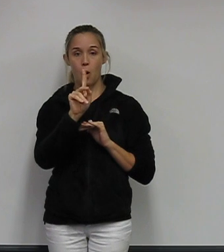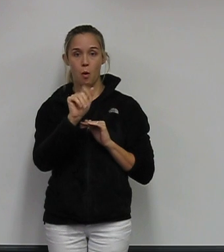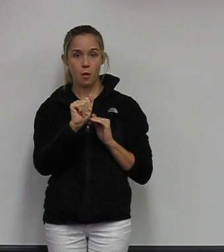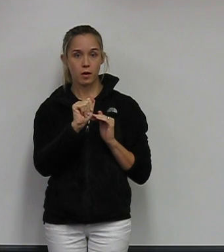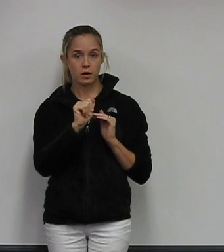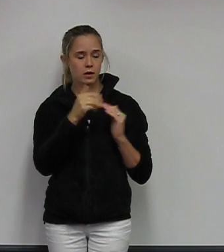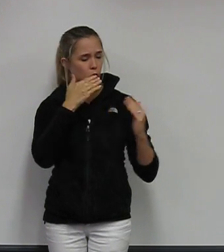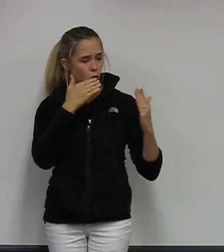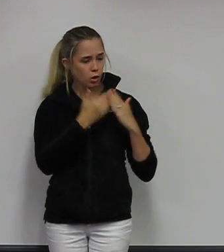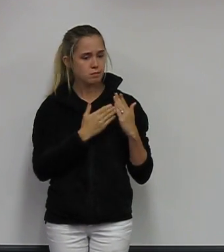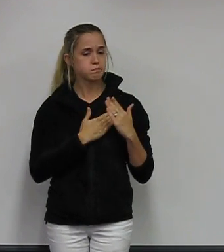Good. Pulmonic.